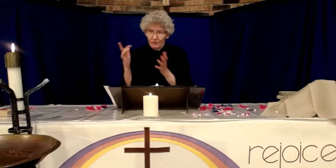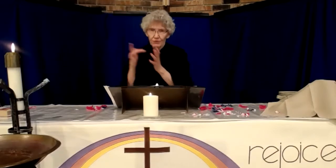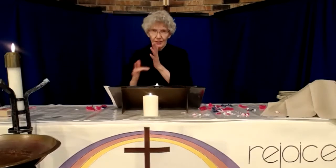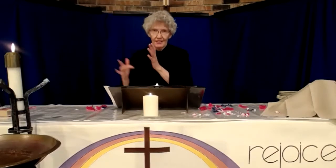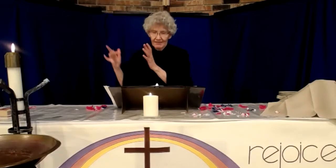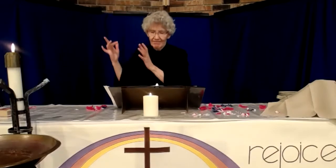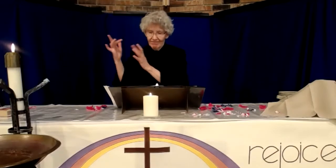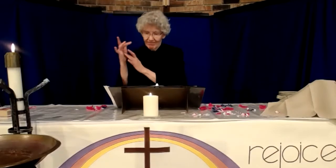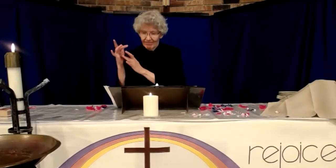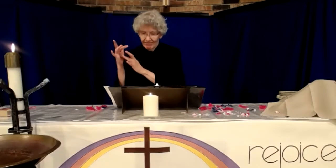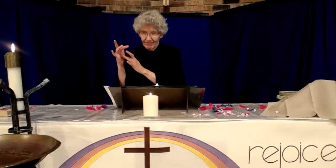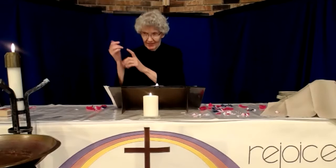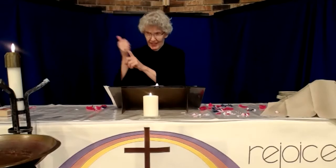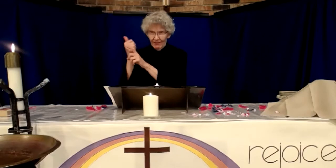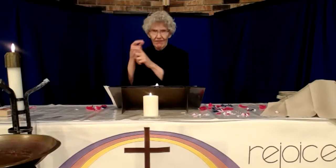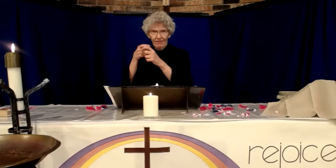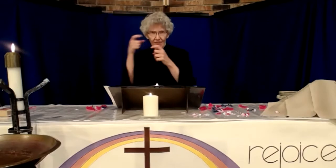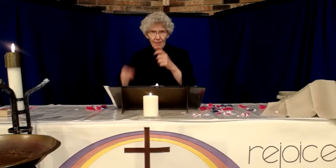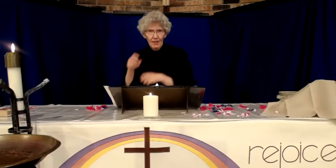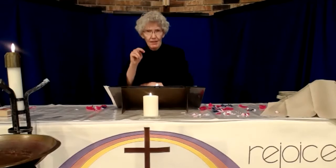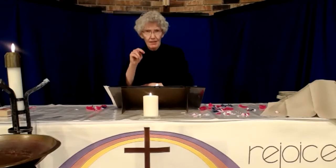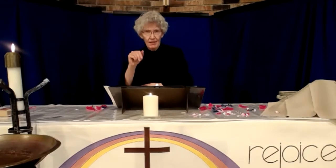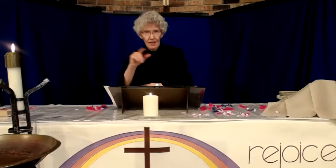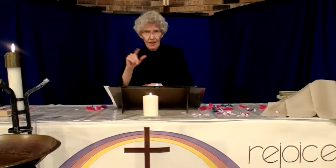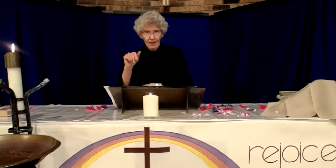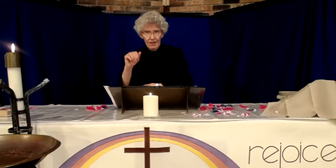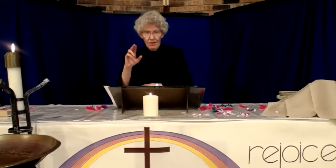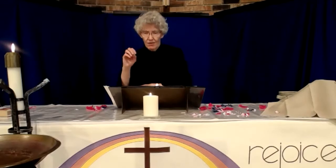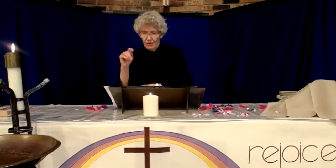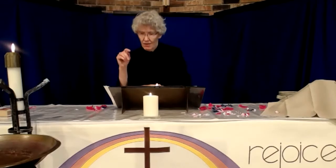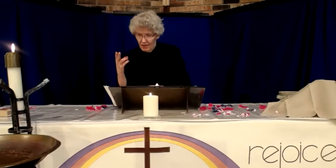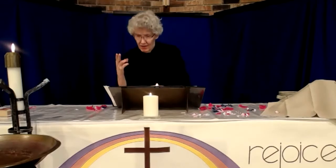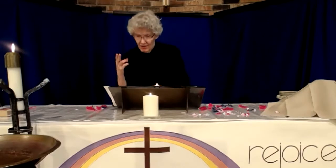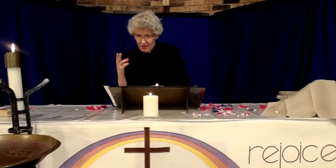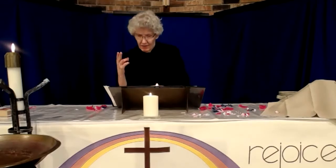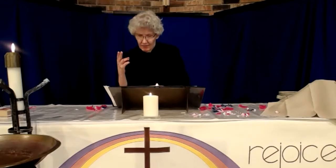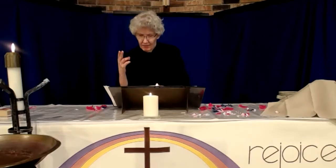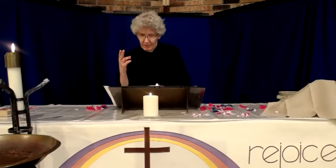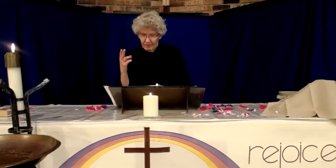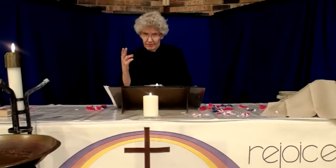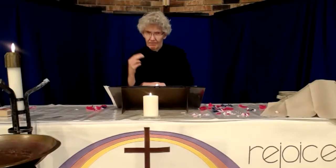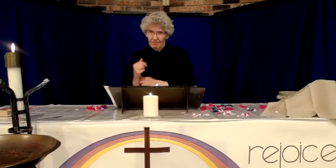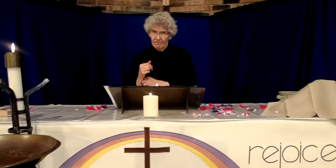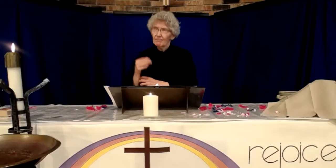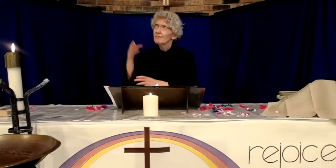Now listen to what I have to say about Jesus of Nazareth.